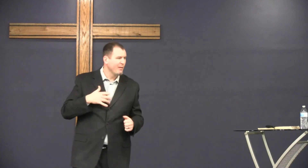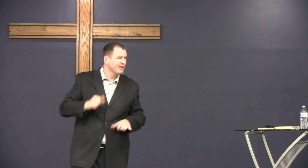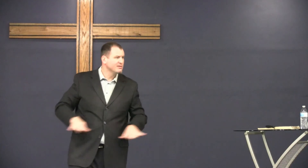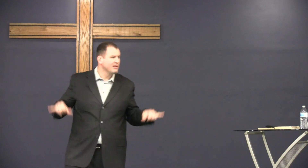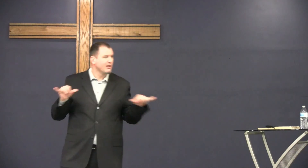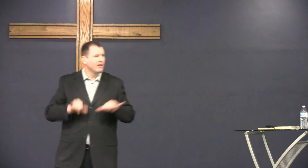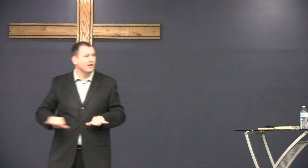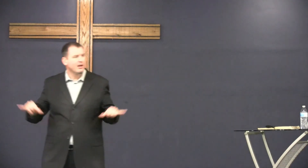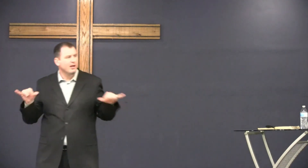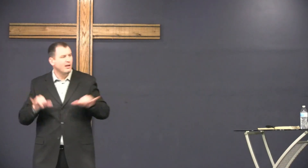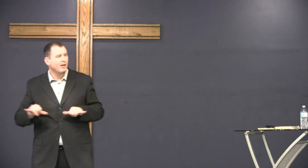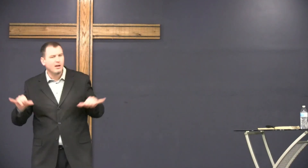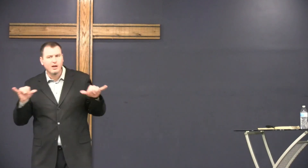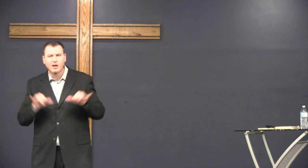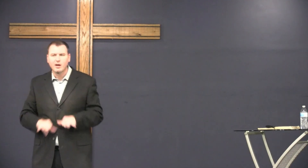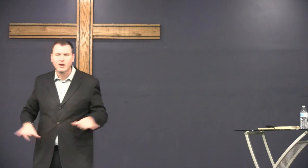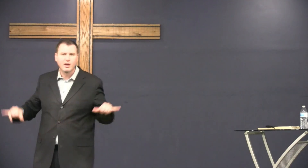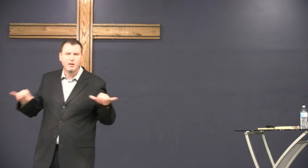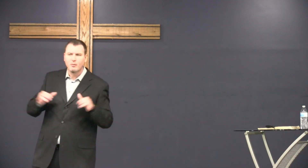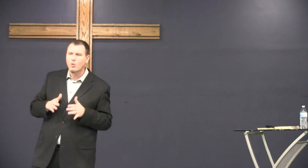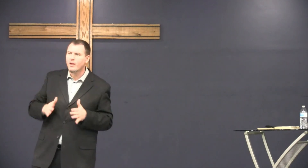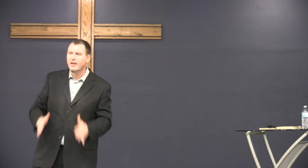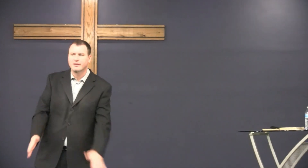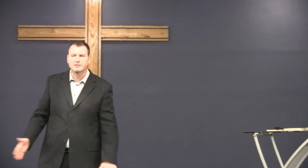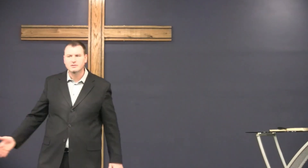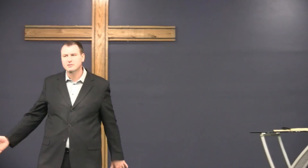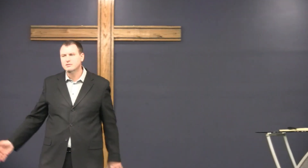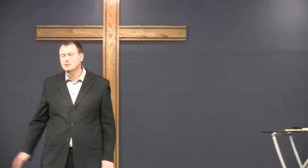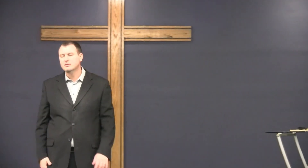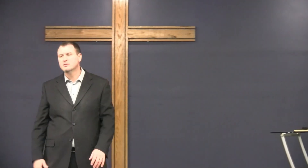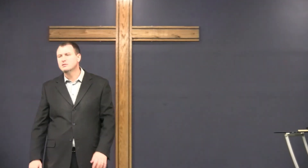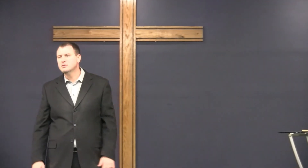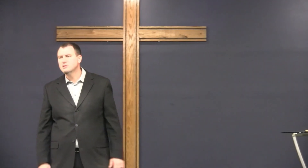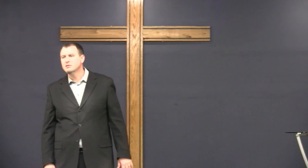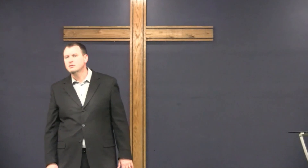we just go back to my same old way.